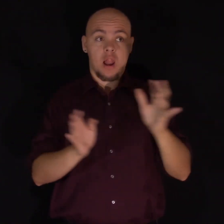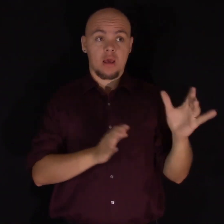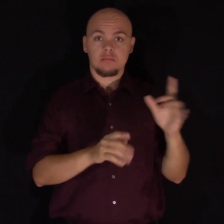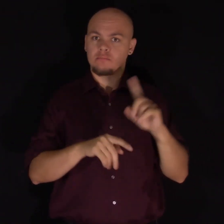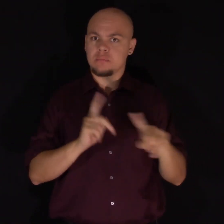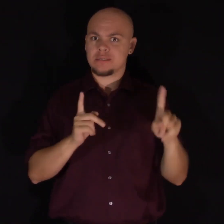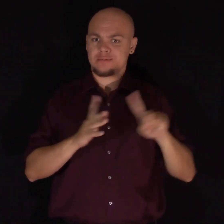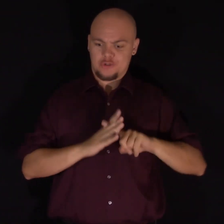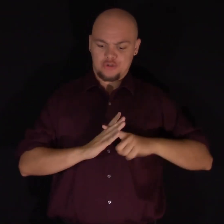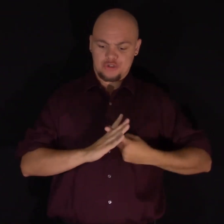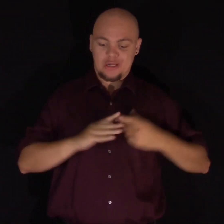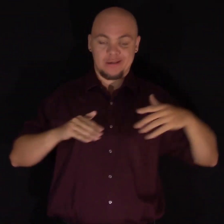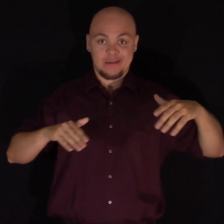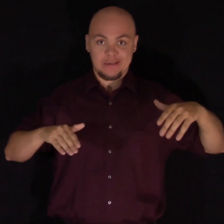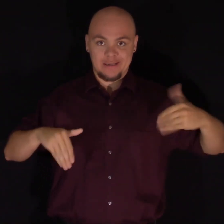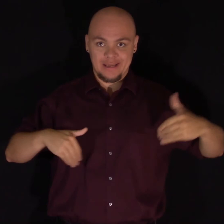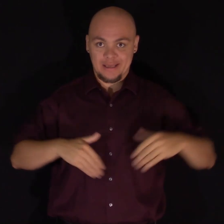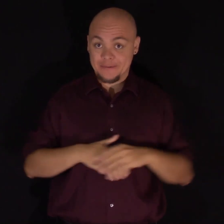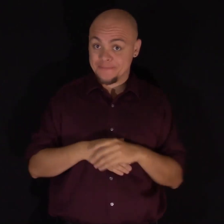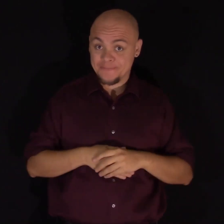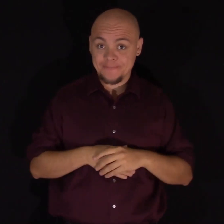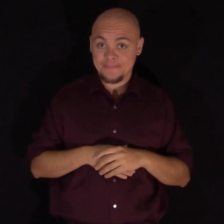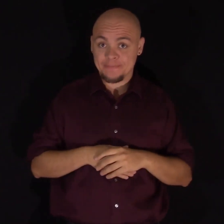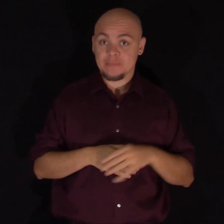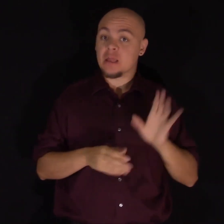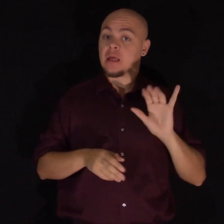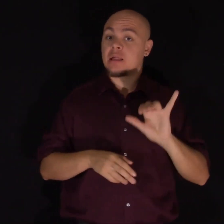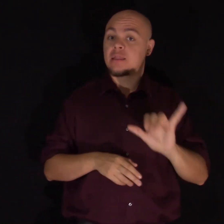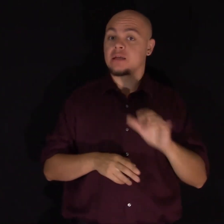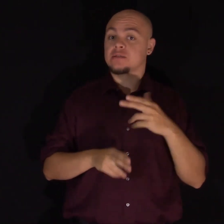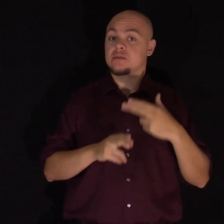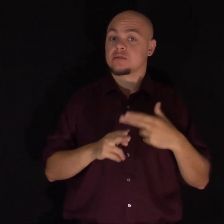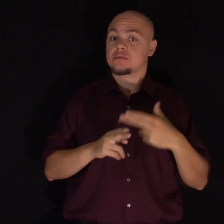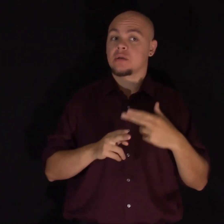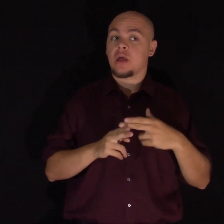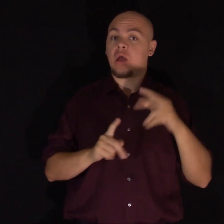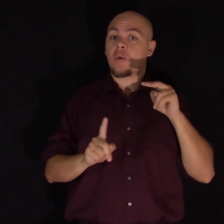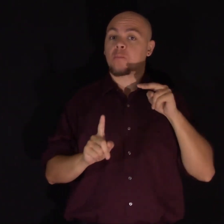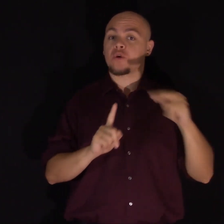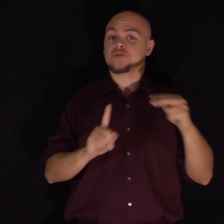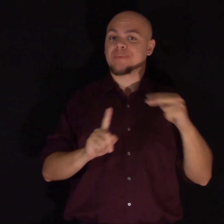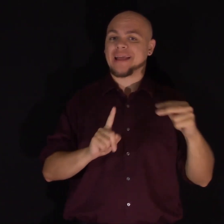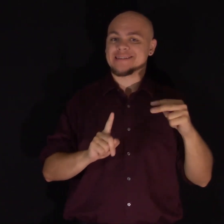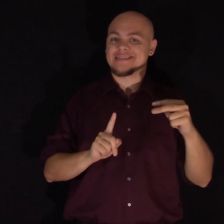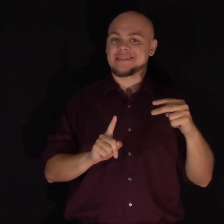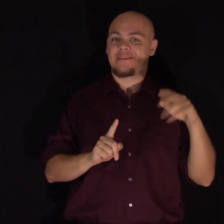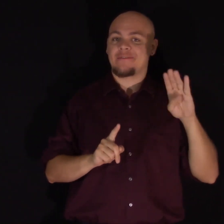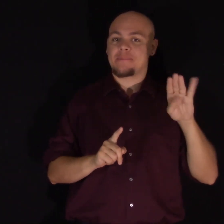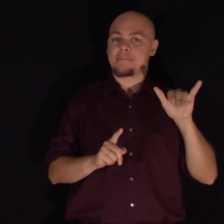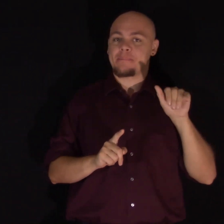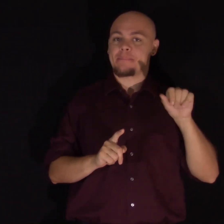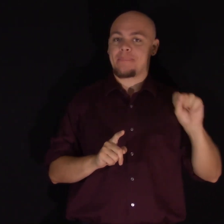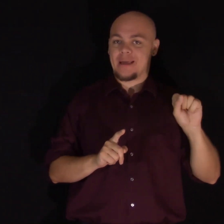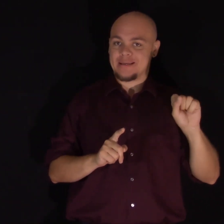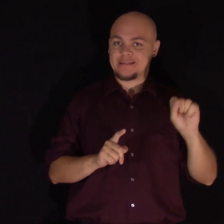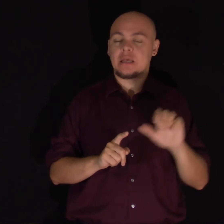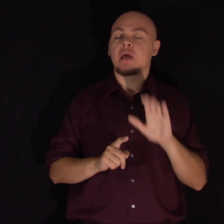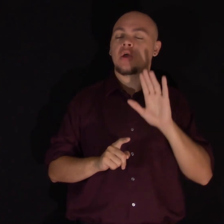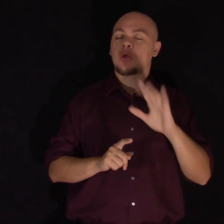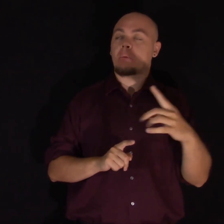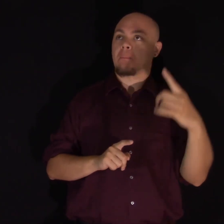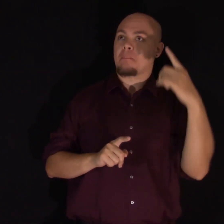started yet. Right? This is called our mind's prospective bias, and it occurs when our mind